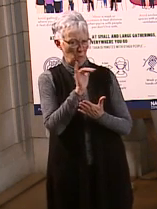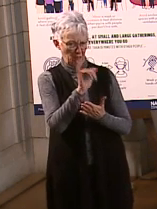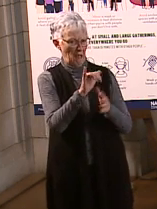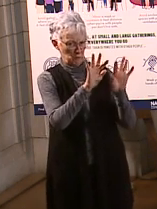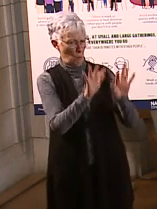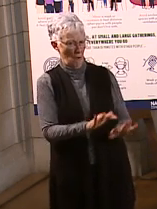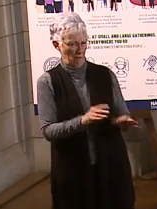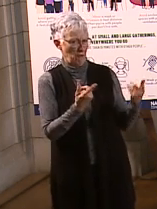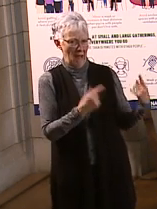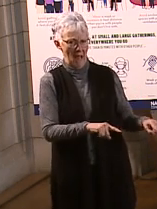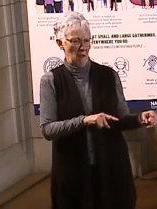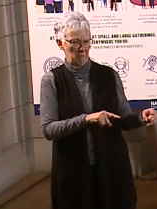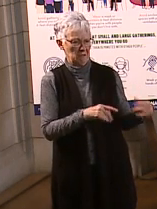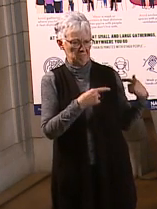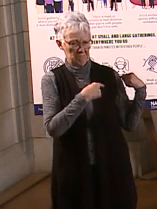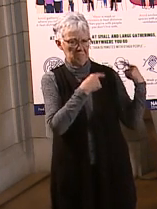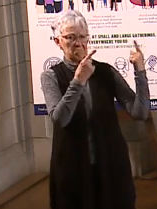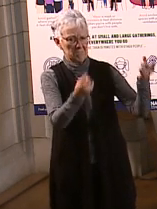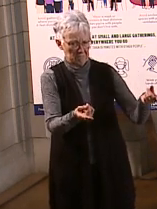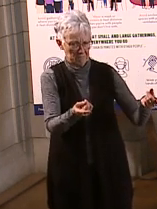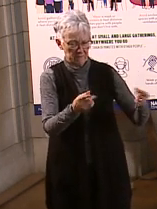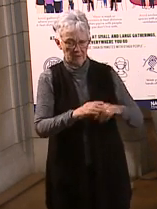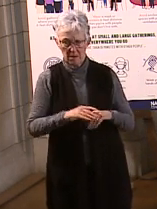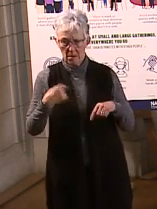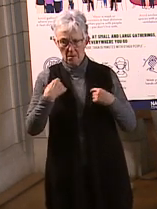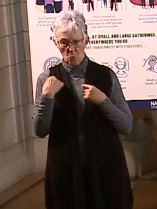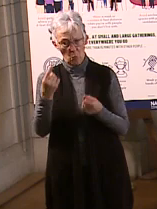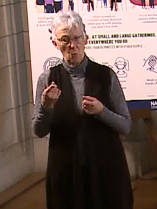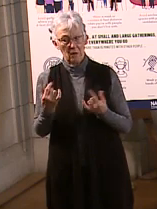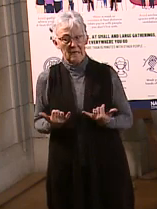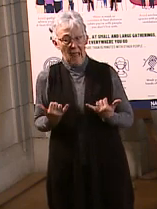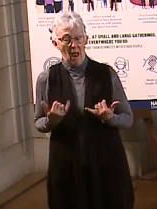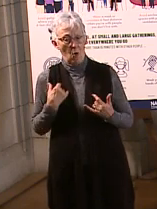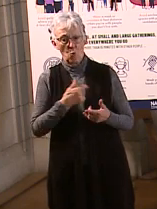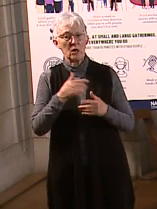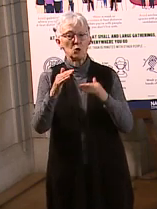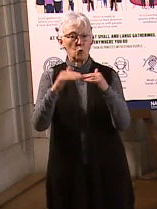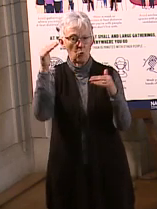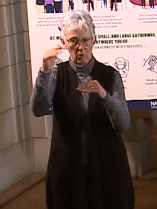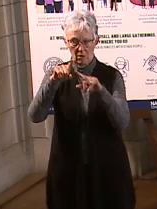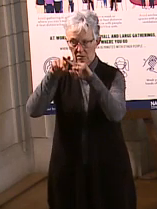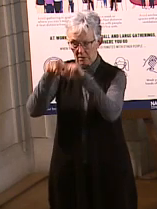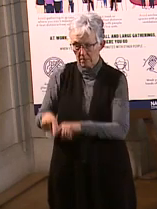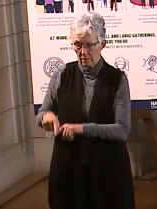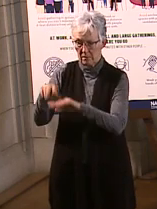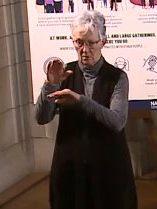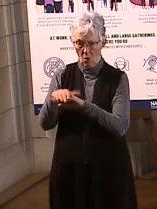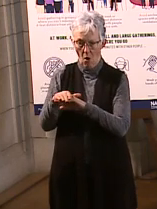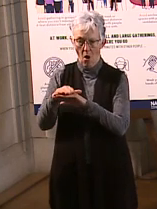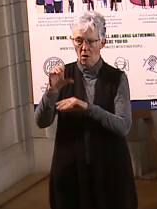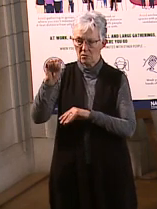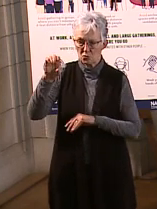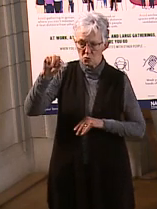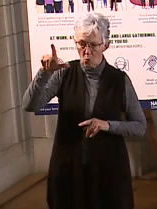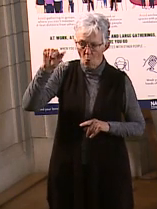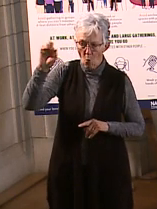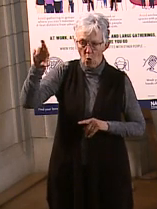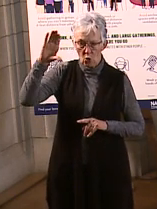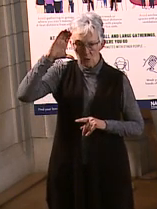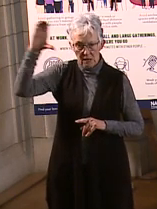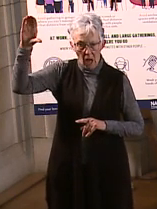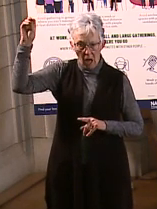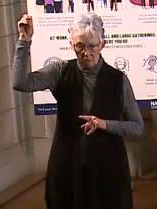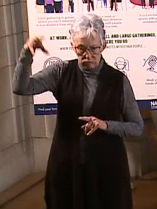where it gets to, we've become too reliant on some of this intermittent energy, and we've got to really have a serious conversation in this country about